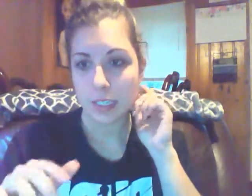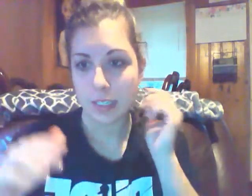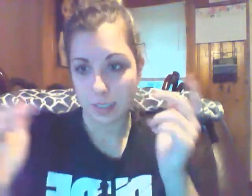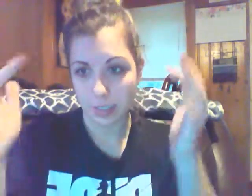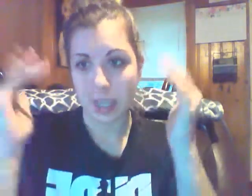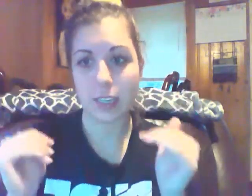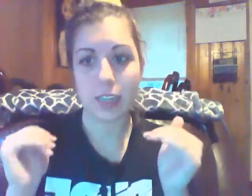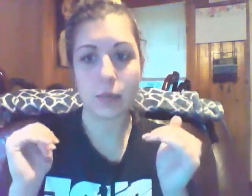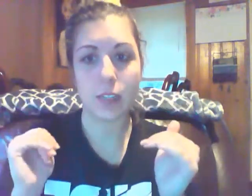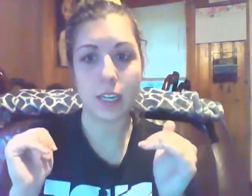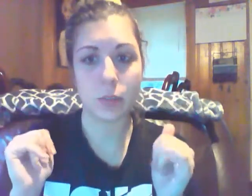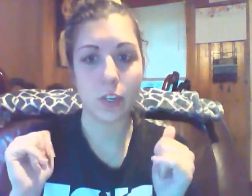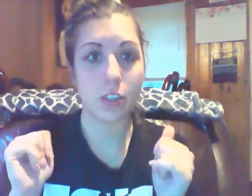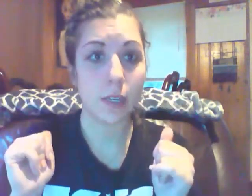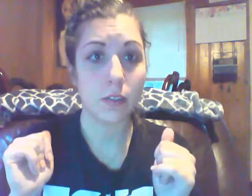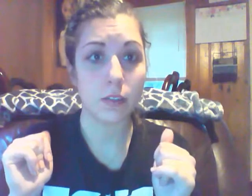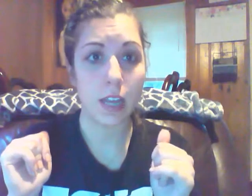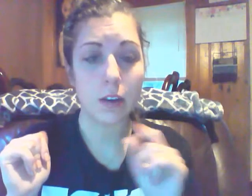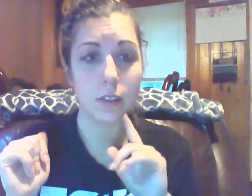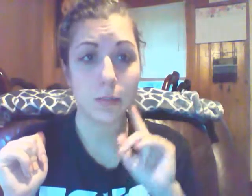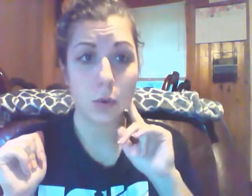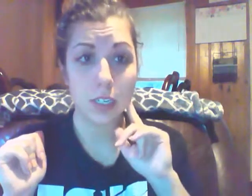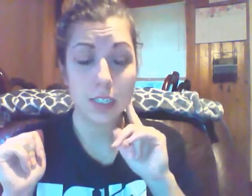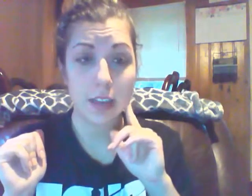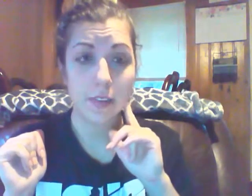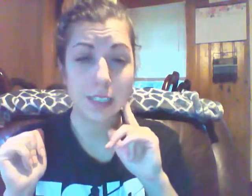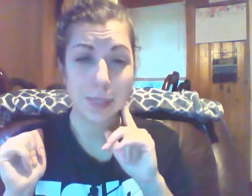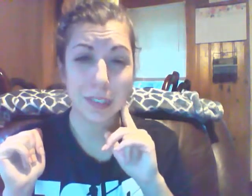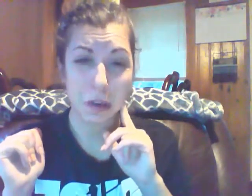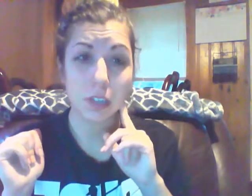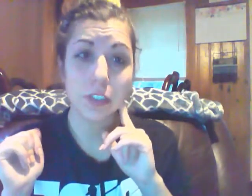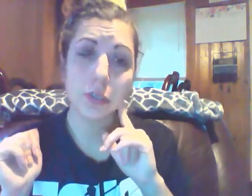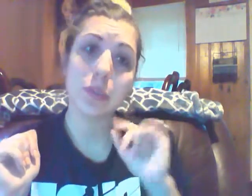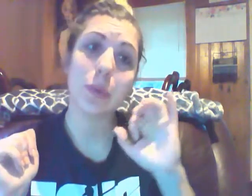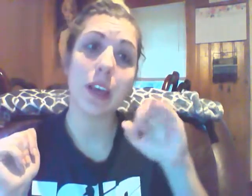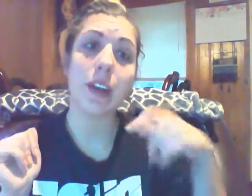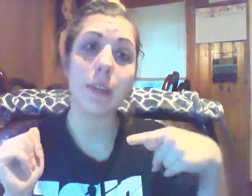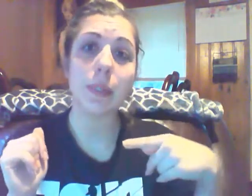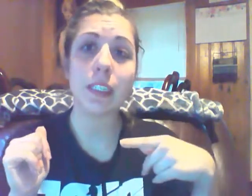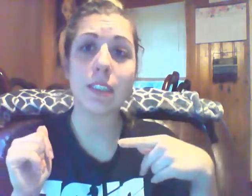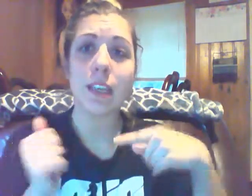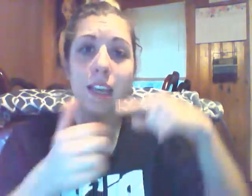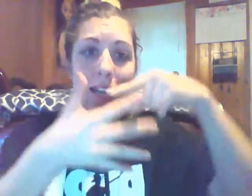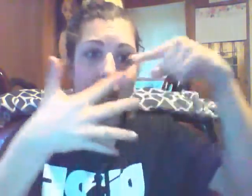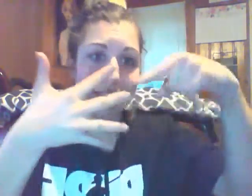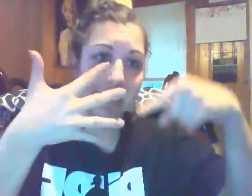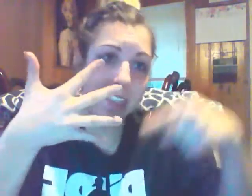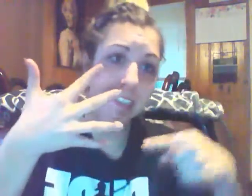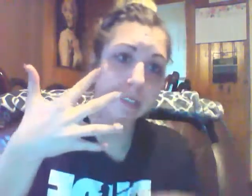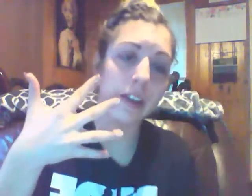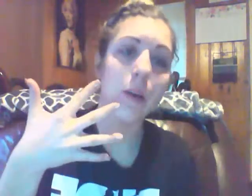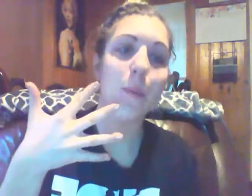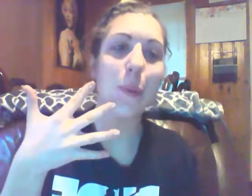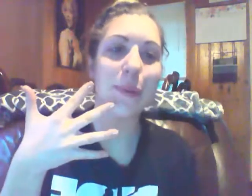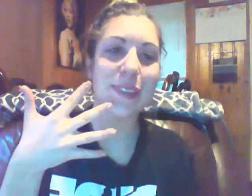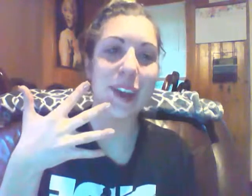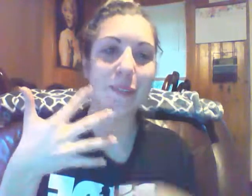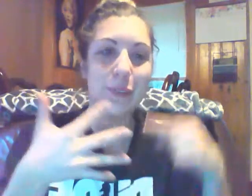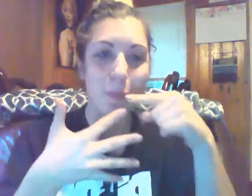and that connects with the next question about how it's important in deaf ed, is because all of your students will have IEPs, and that's a list of more staff and